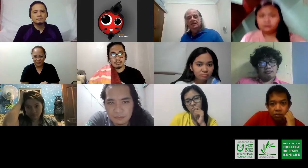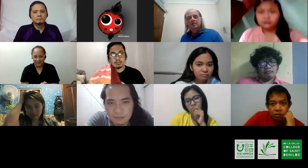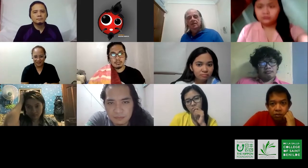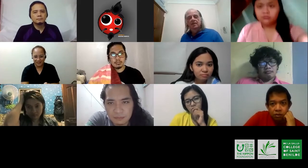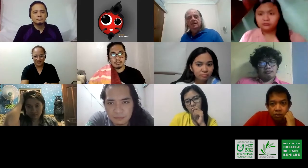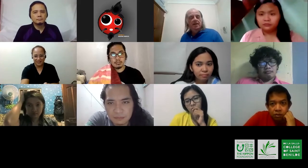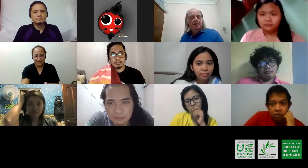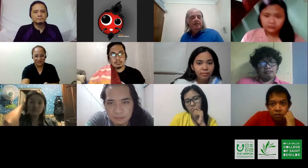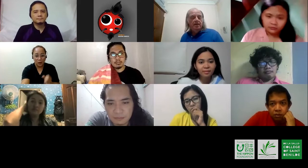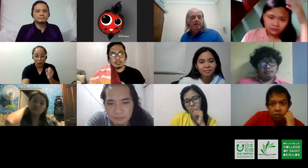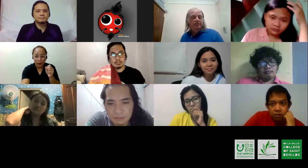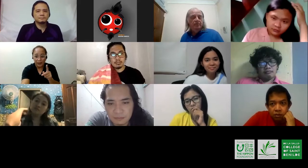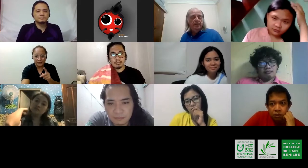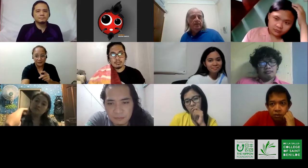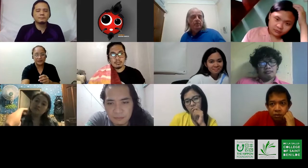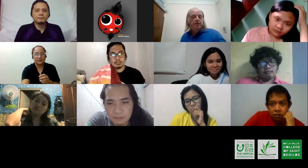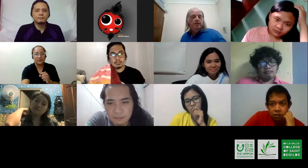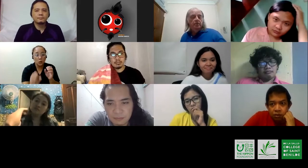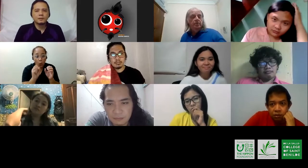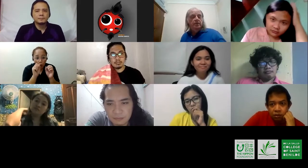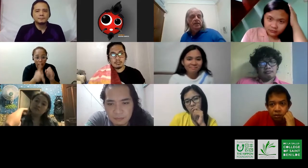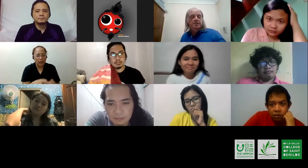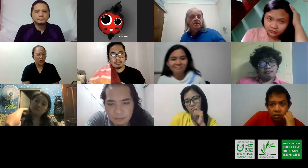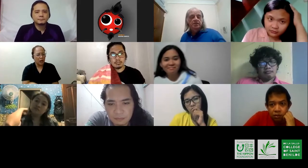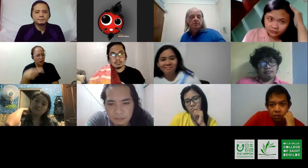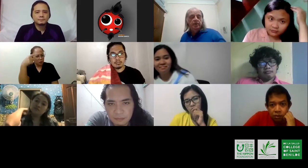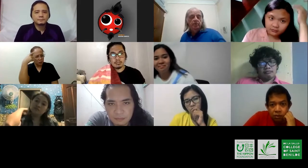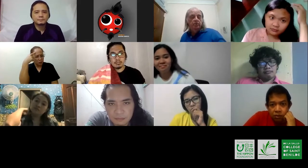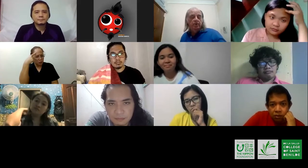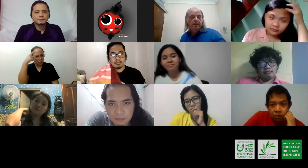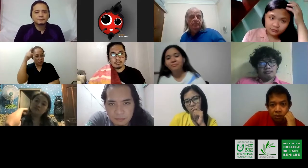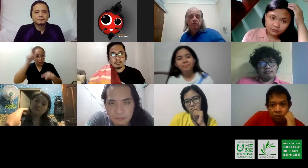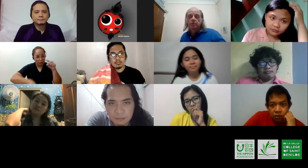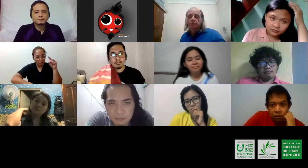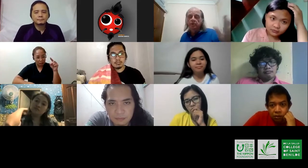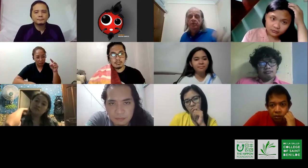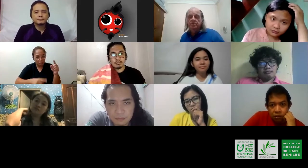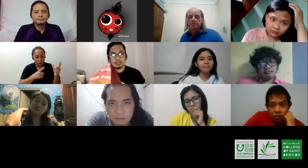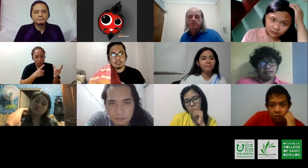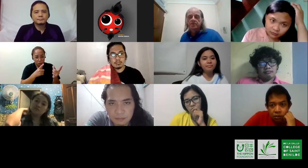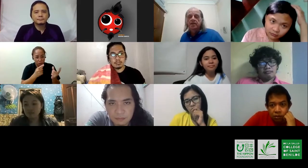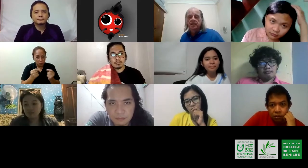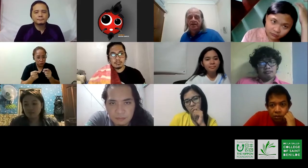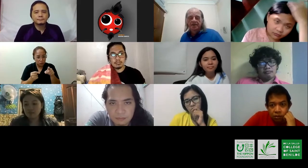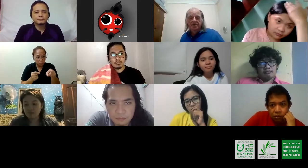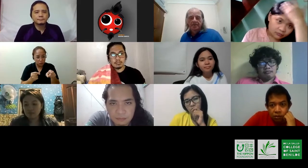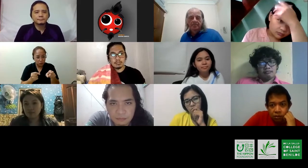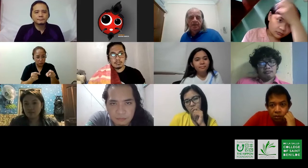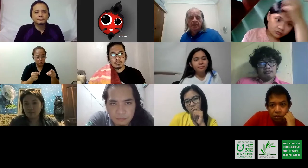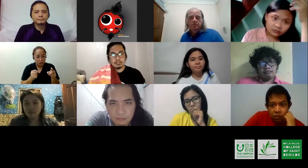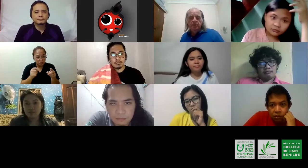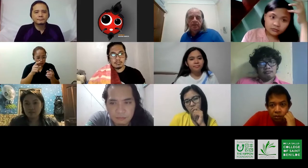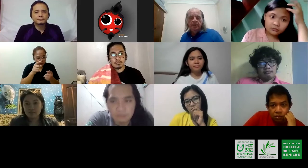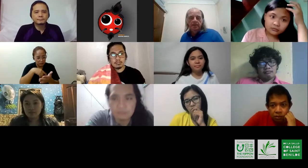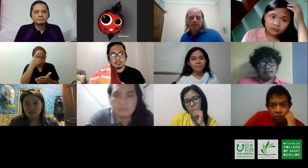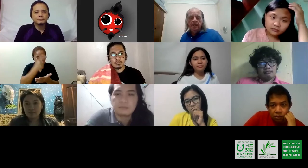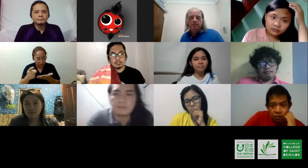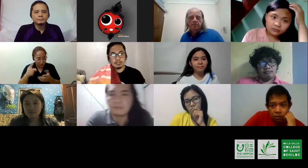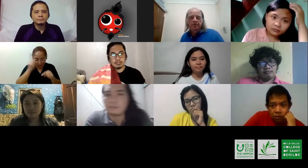Okay? Now, if you think you can't do the test next week, you can have 2 or 3 weeks to study, but it's really not so